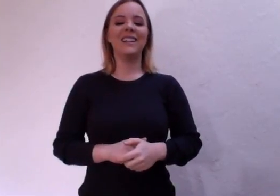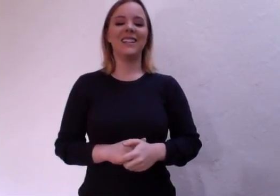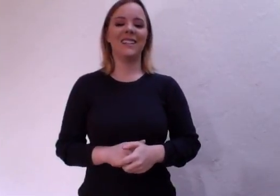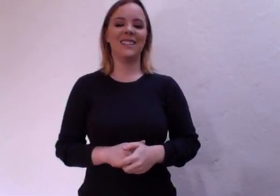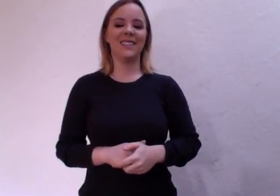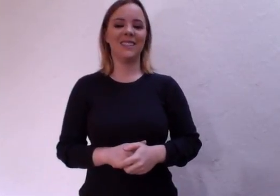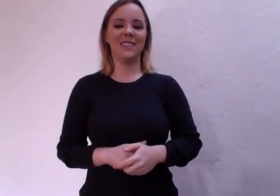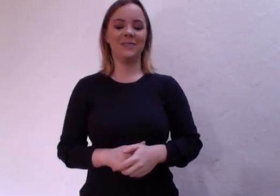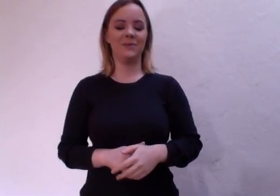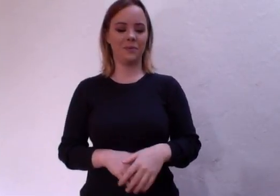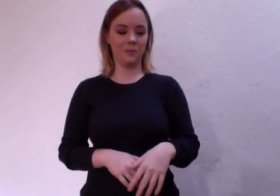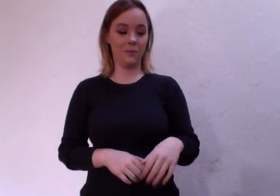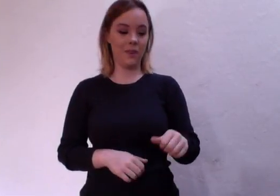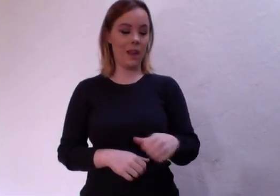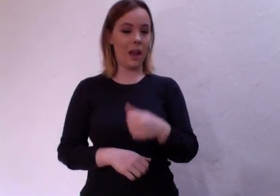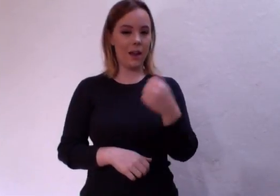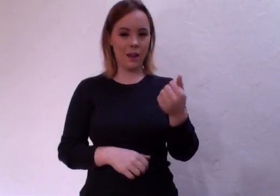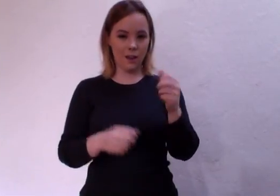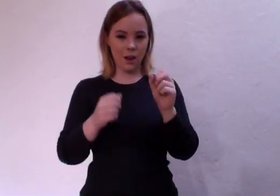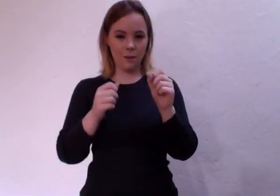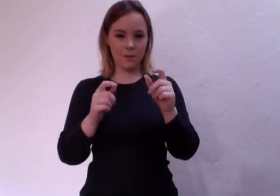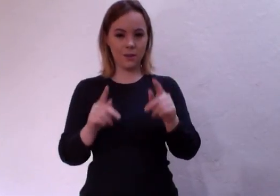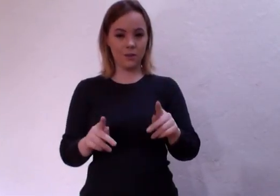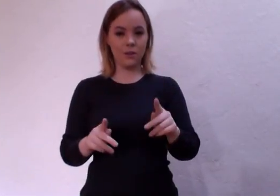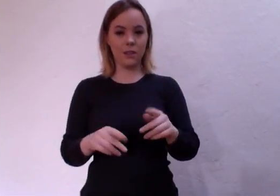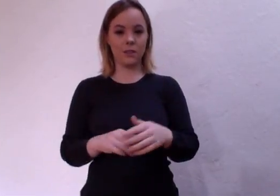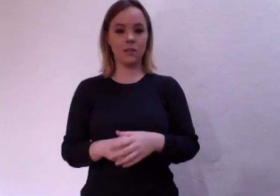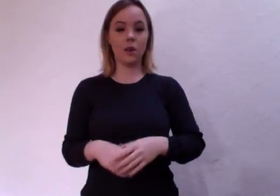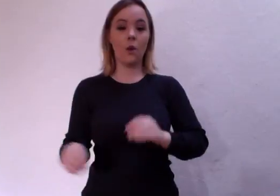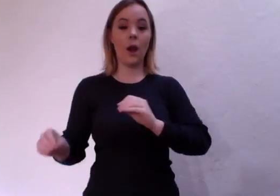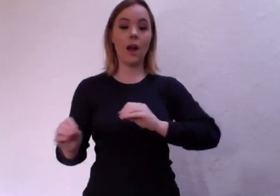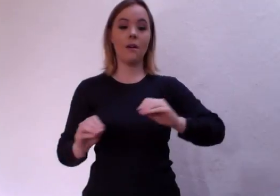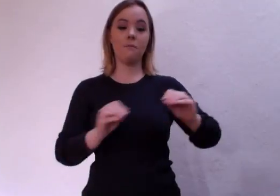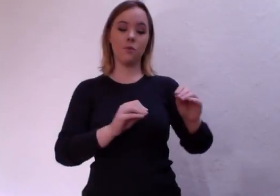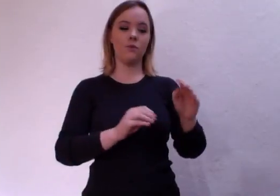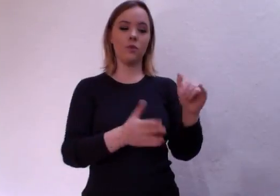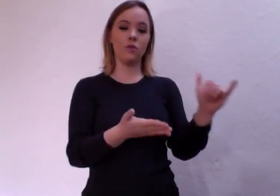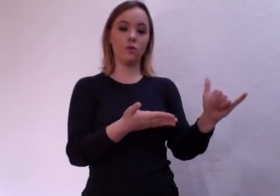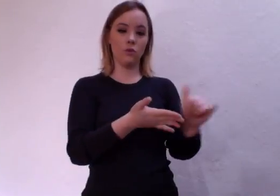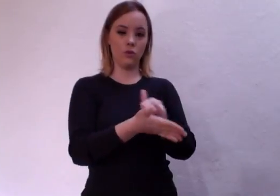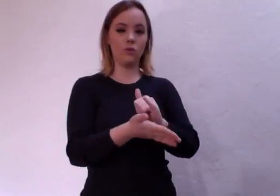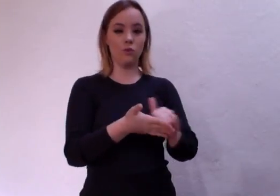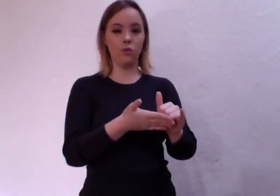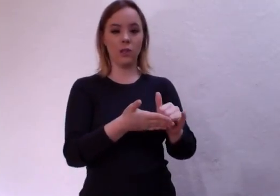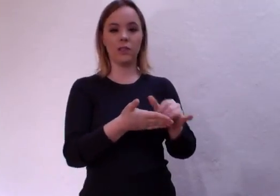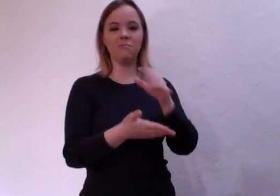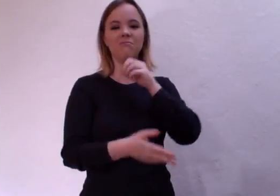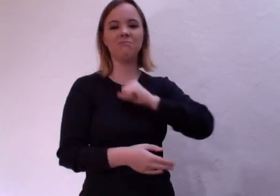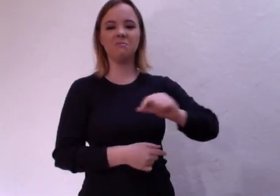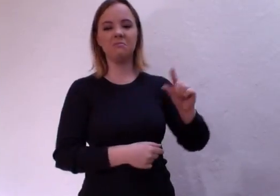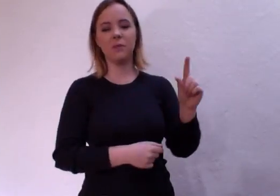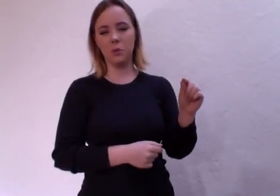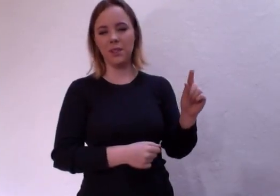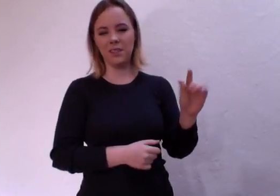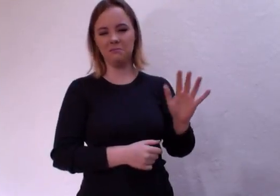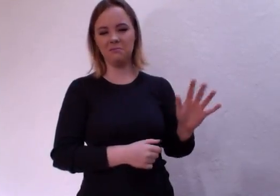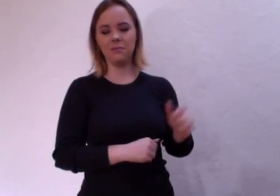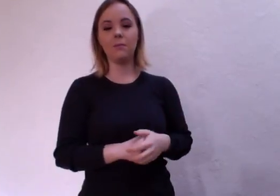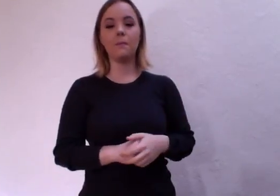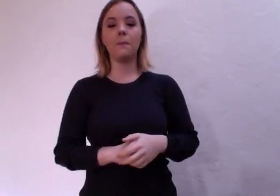Okay, another opportunity. So I moved to New York City when I was 20 years old, and I had no.